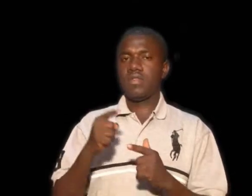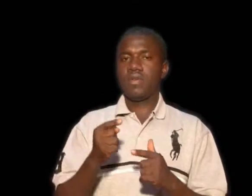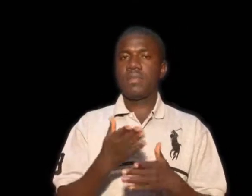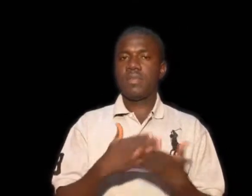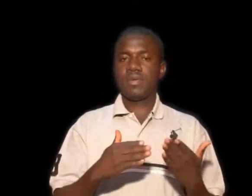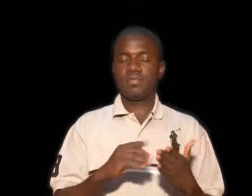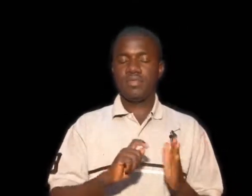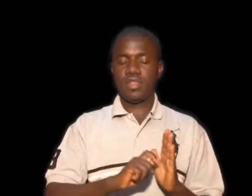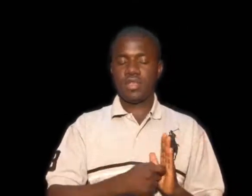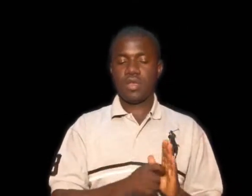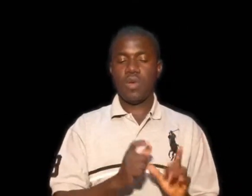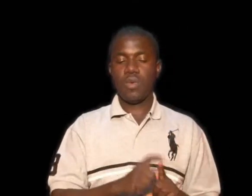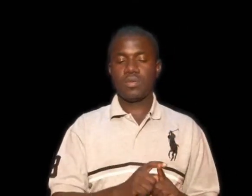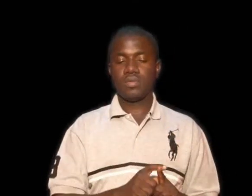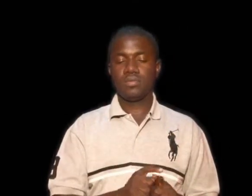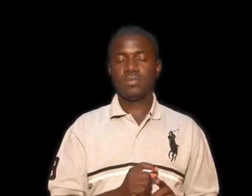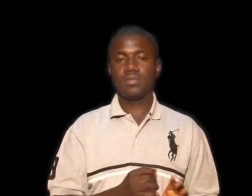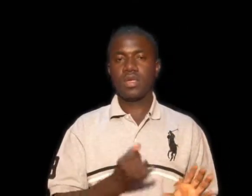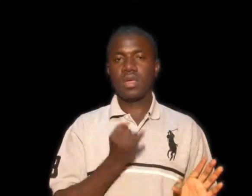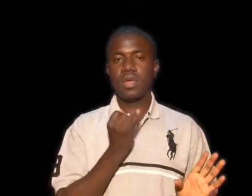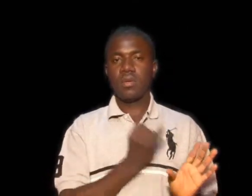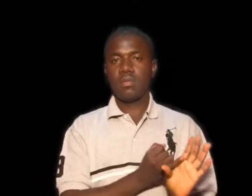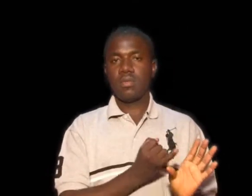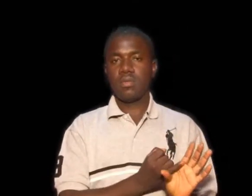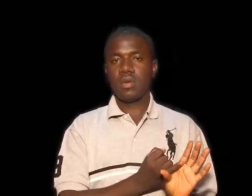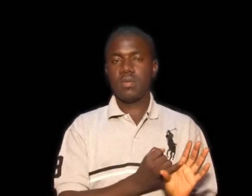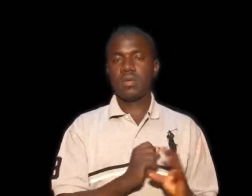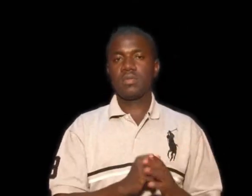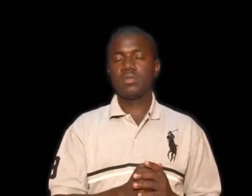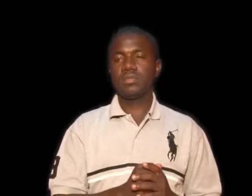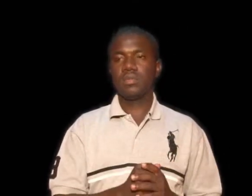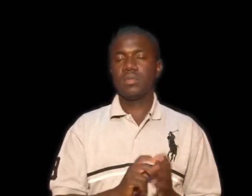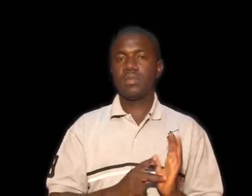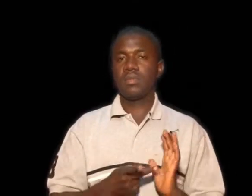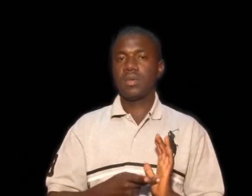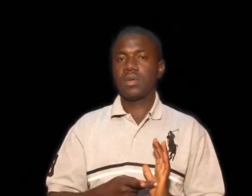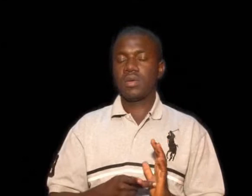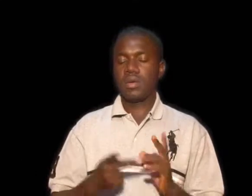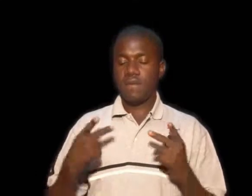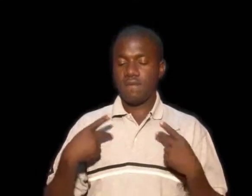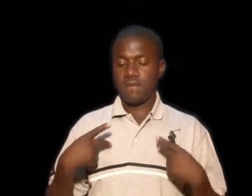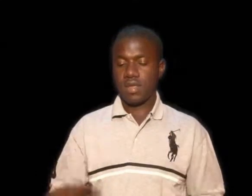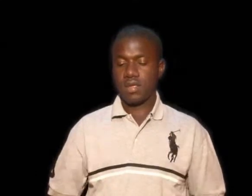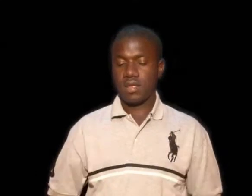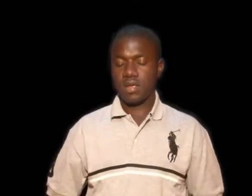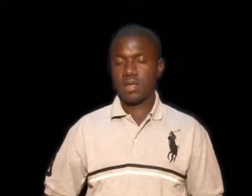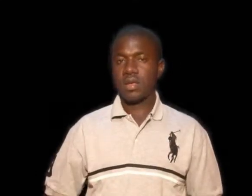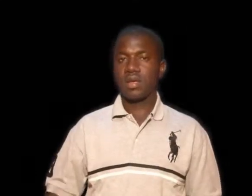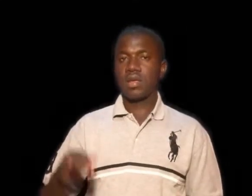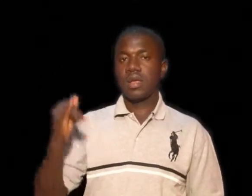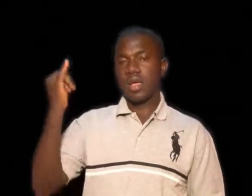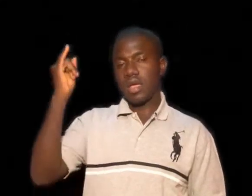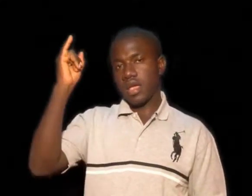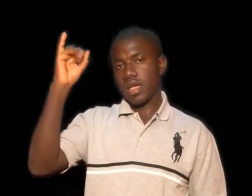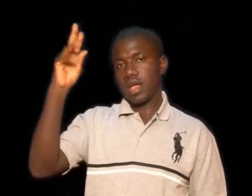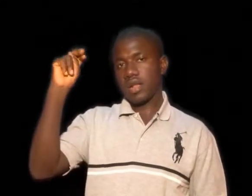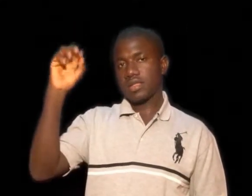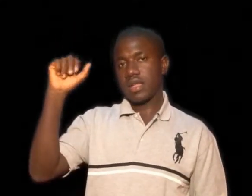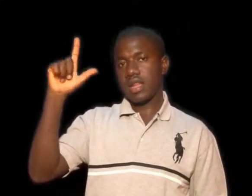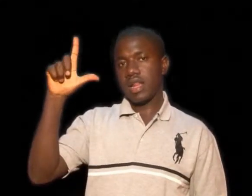section. Key term: impairment. Definition: a physical, intellectual,